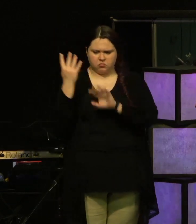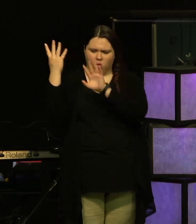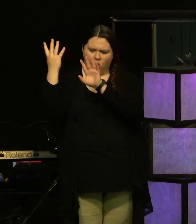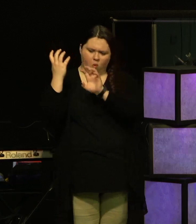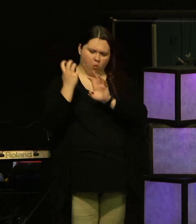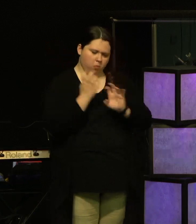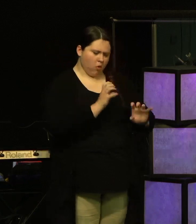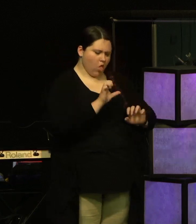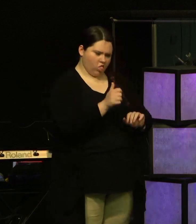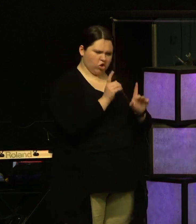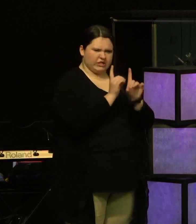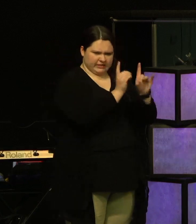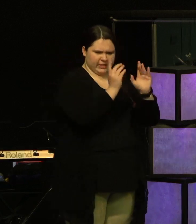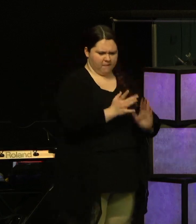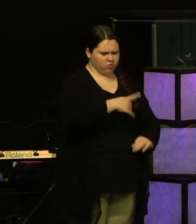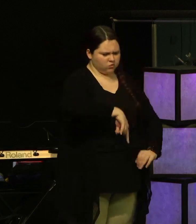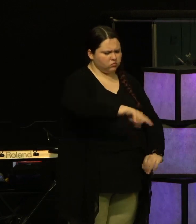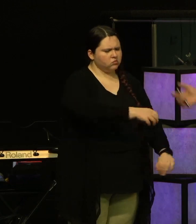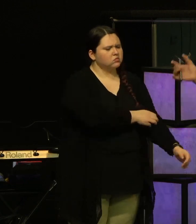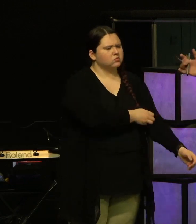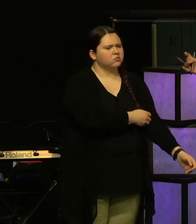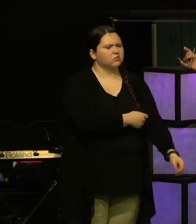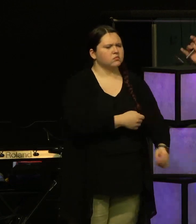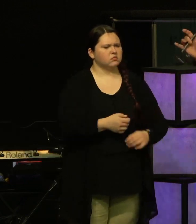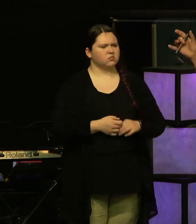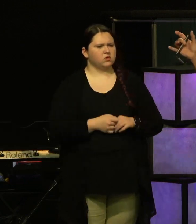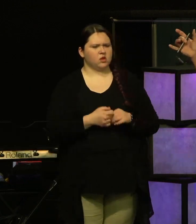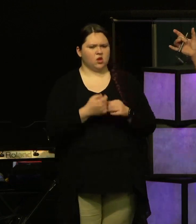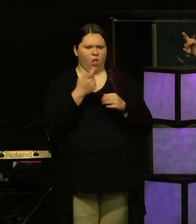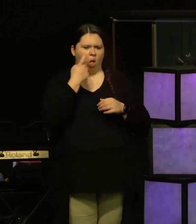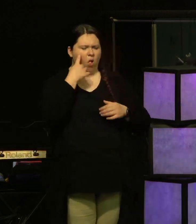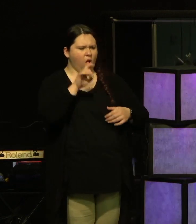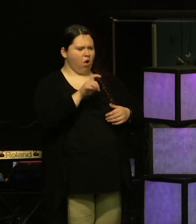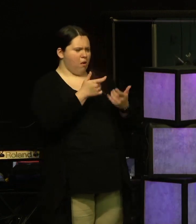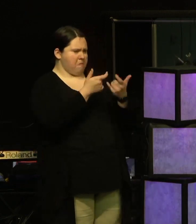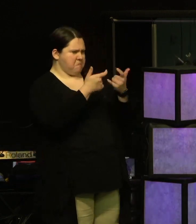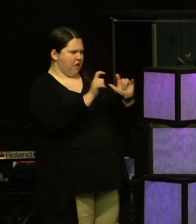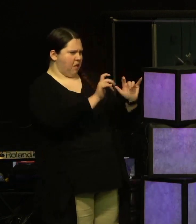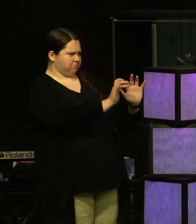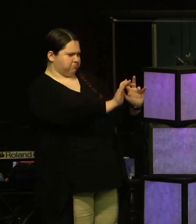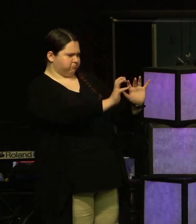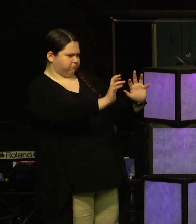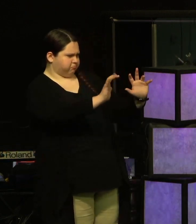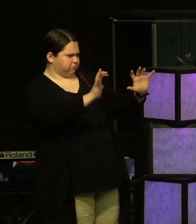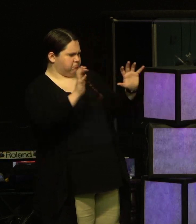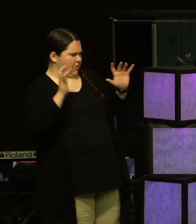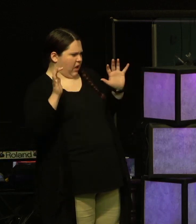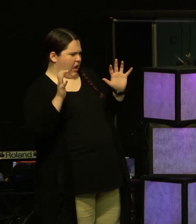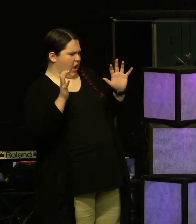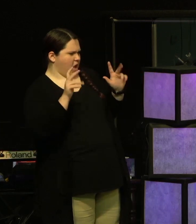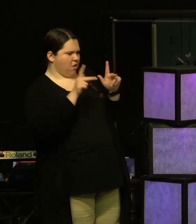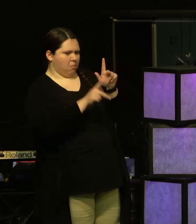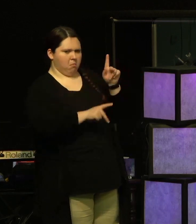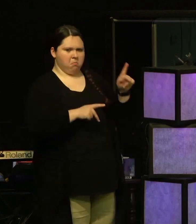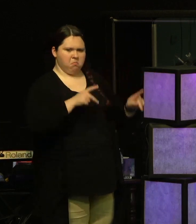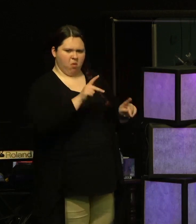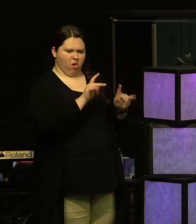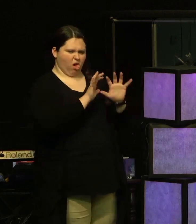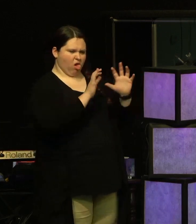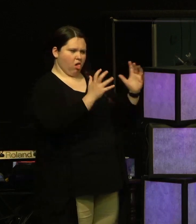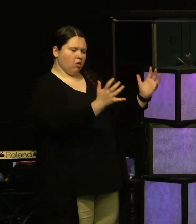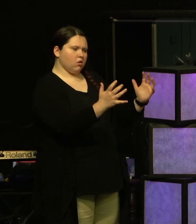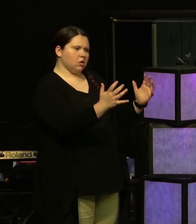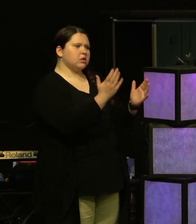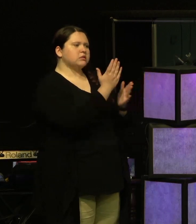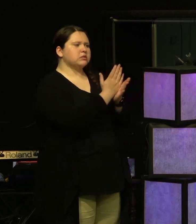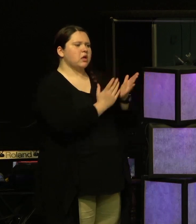other disciples, they saw that there was a large crowd surrounding them, and some teachers